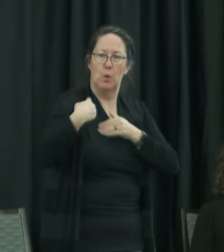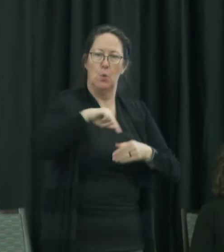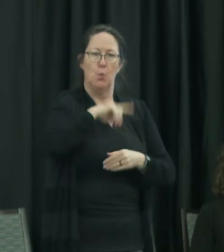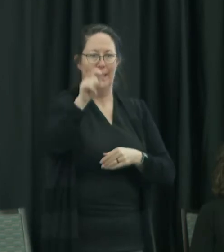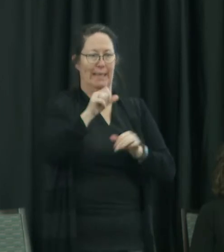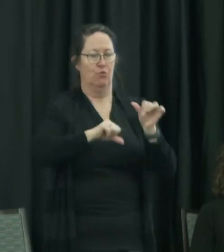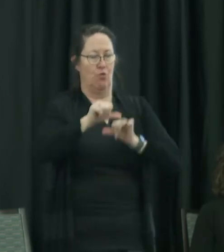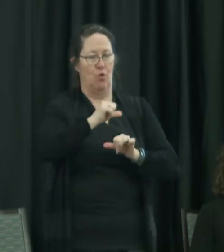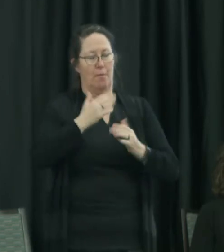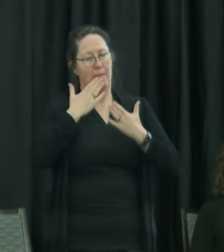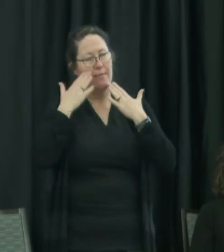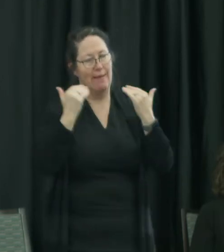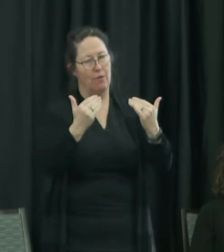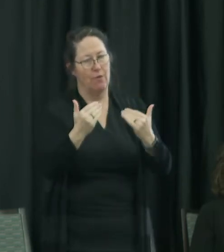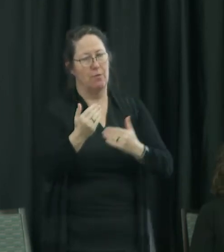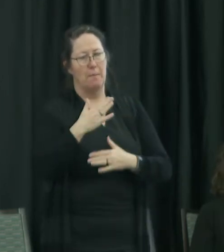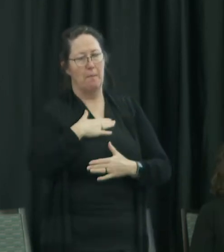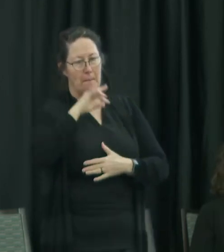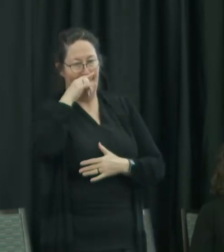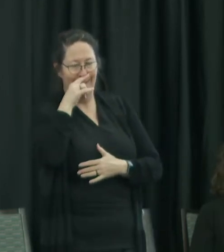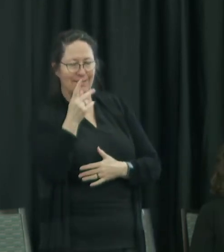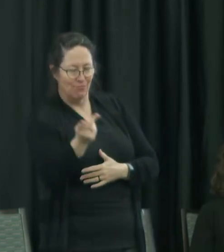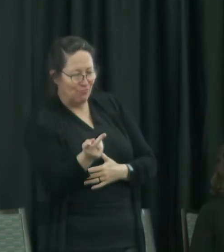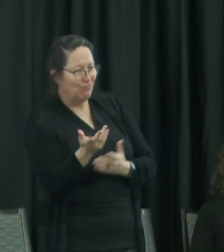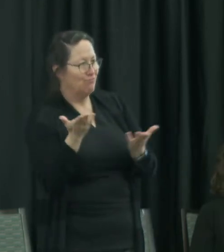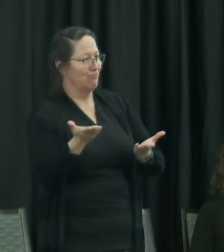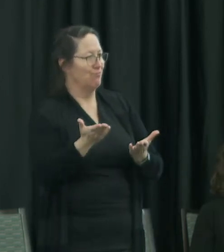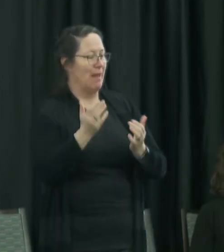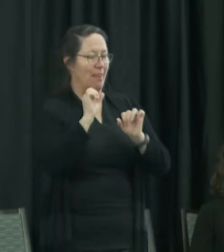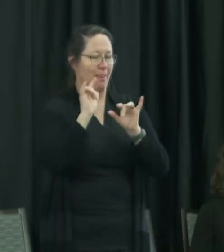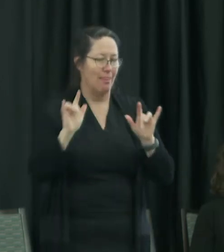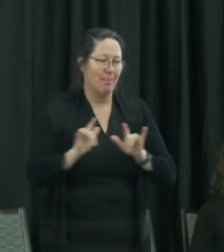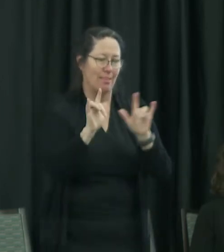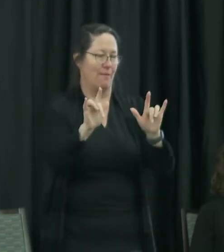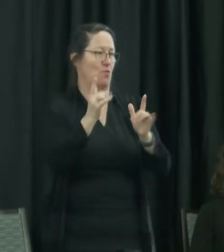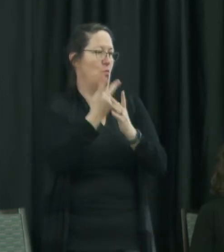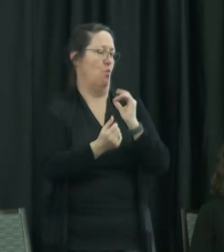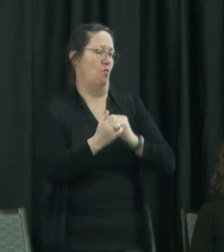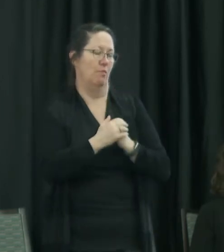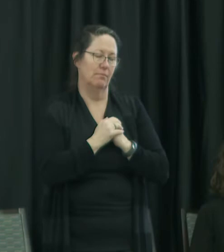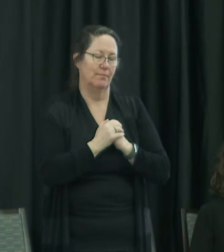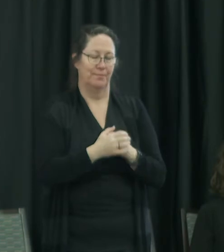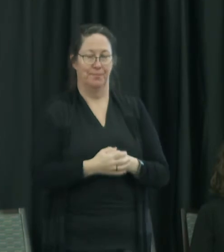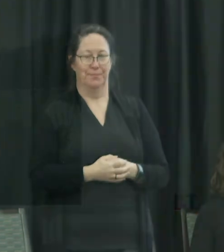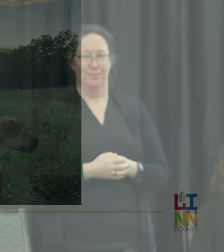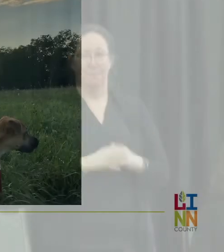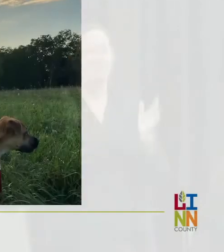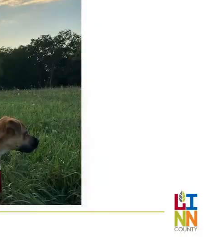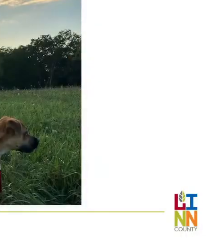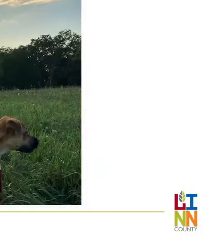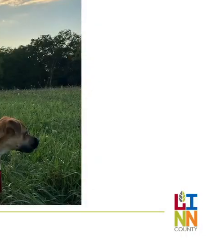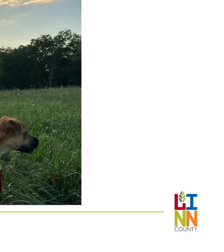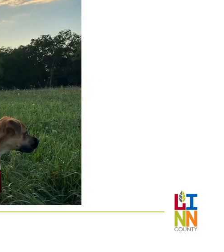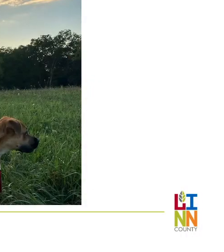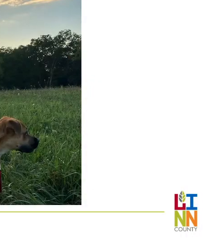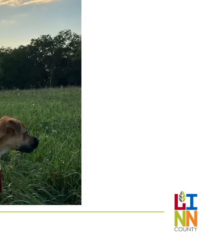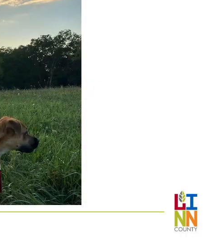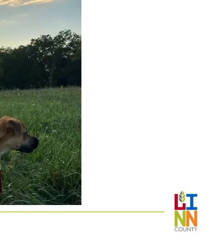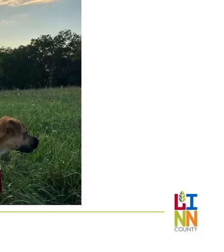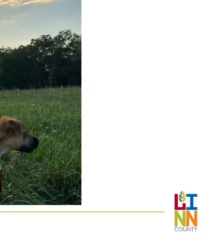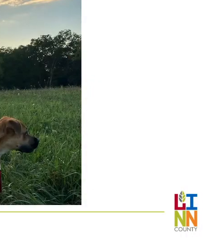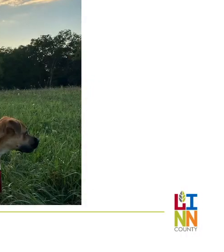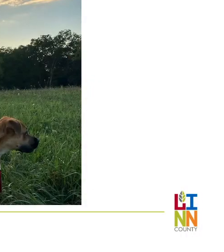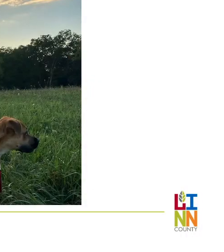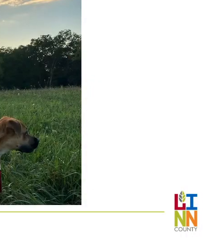I am so grateful for Penelope and Kieran being here, and I love them both very much. Yes, clap for my children.